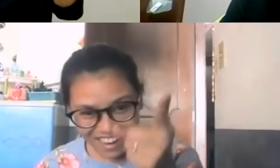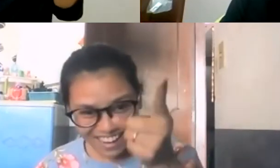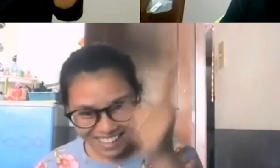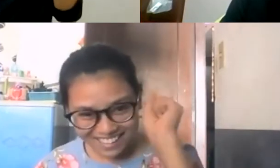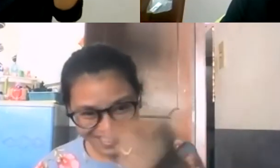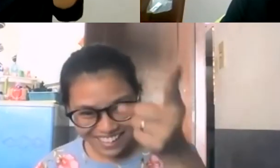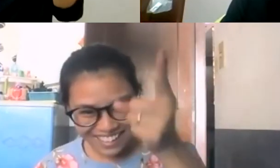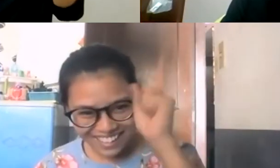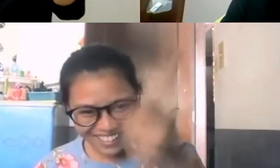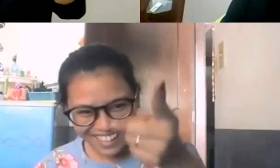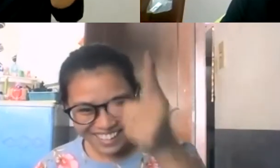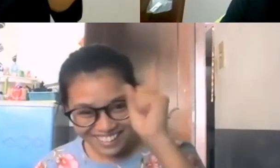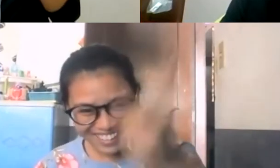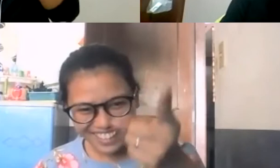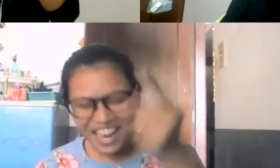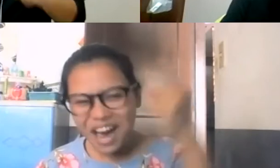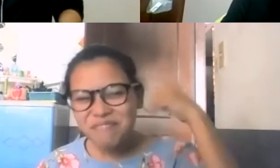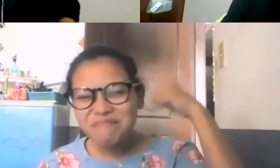Right, Shaq? You can do that.